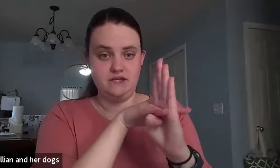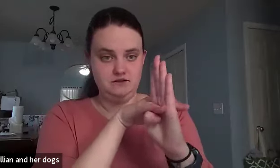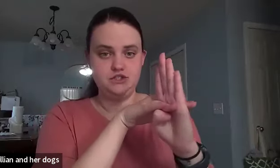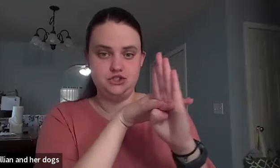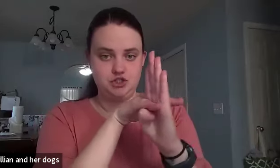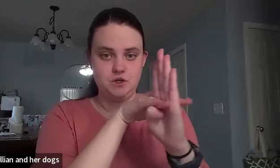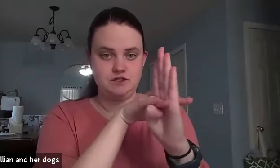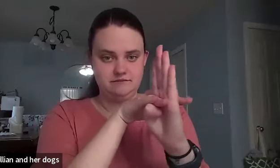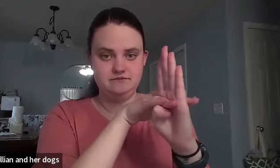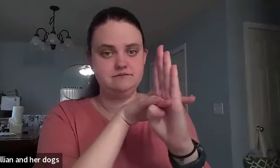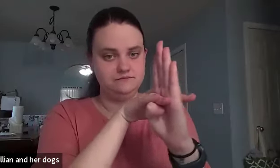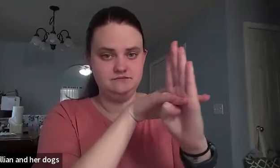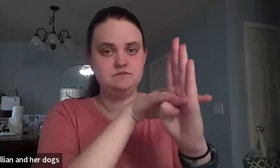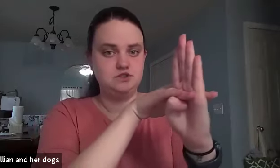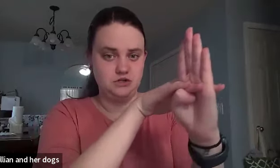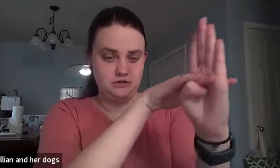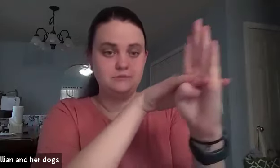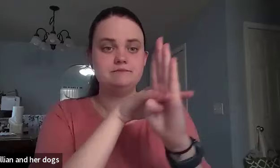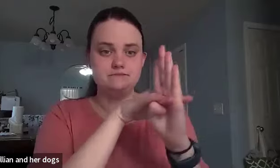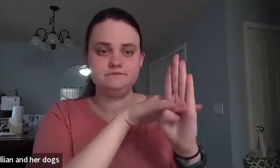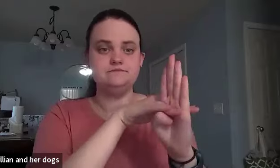fin. Shark. Shark.